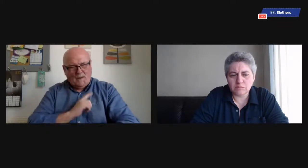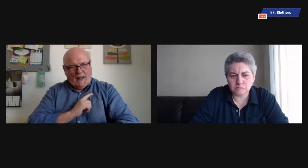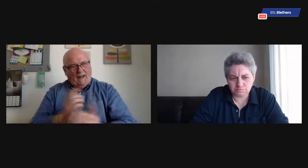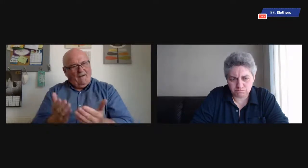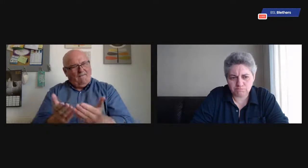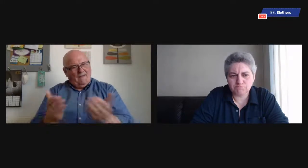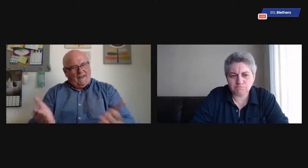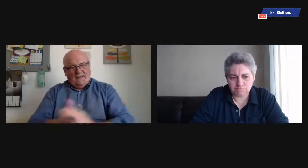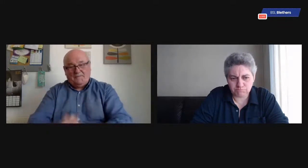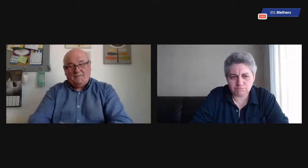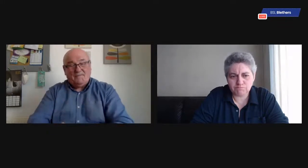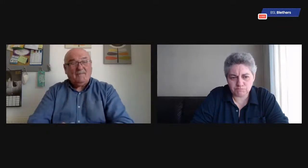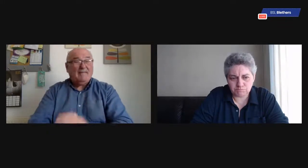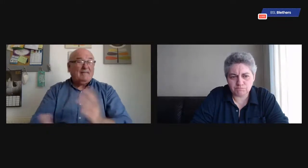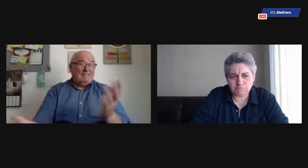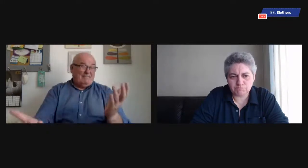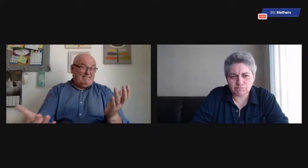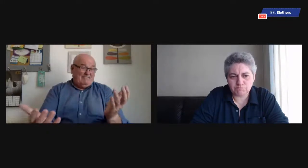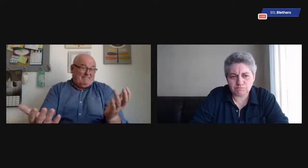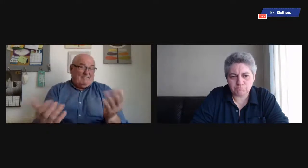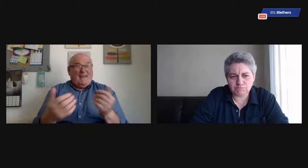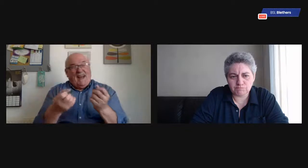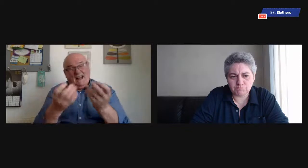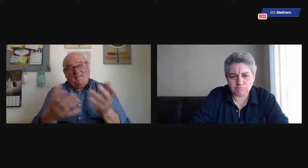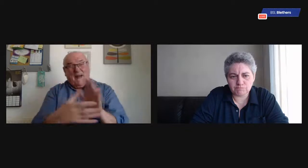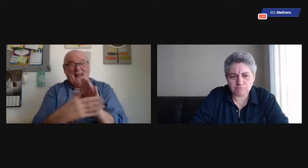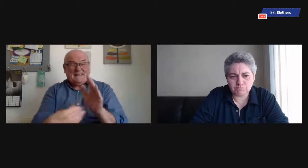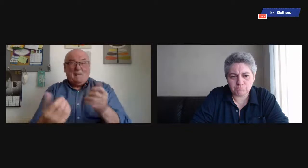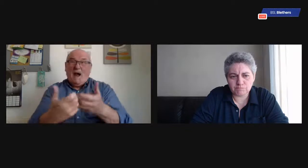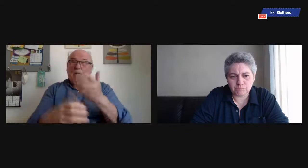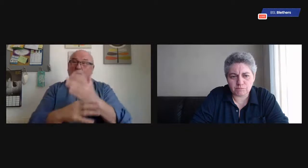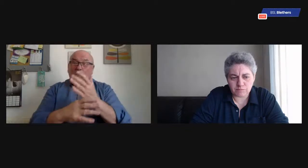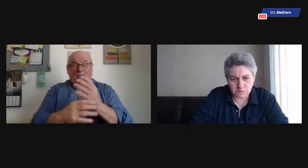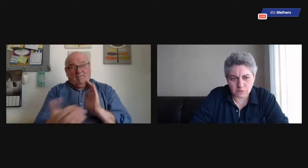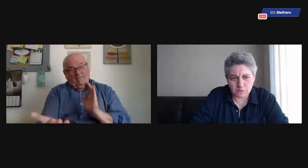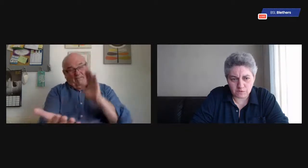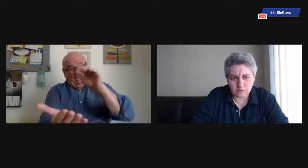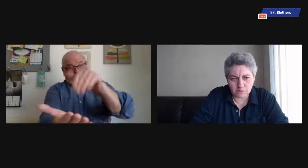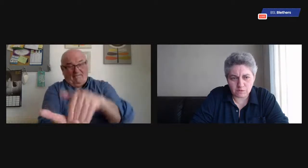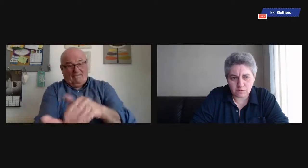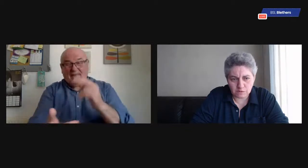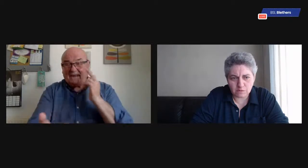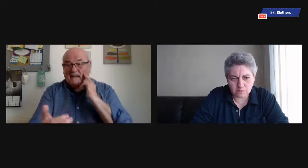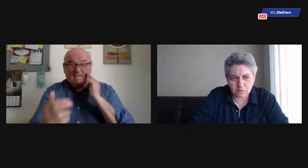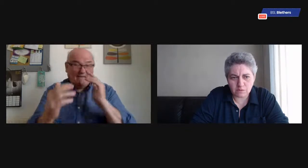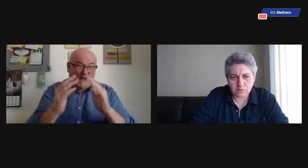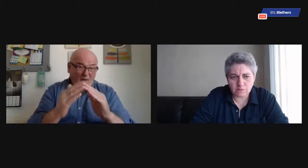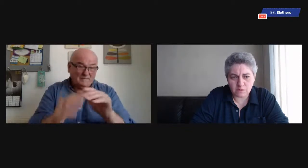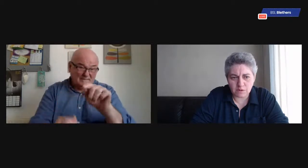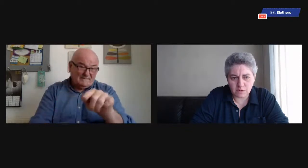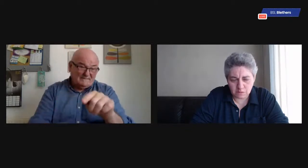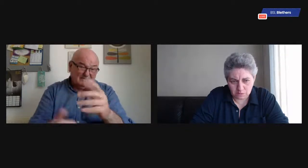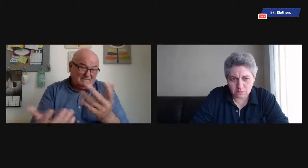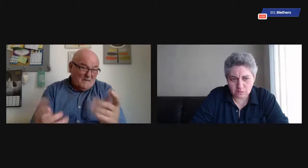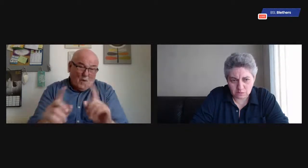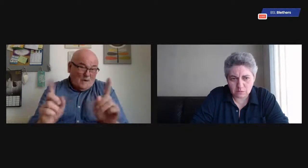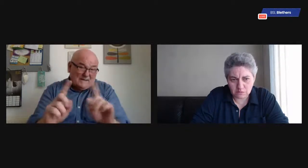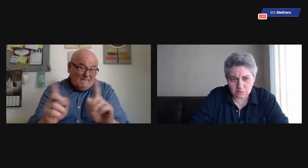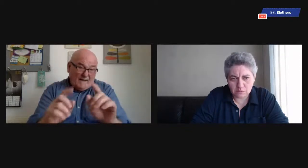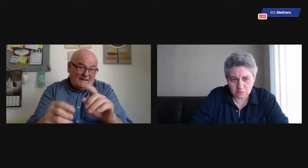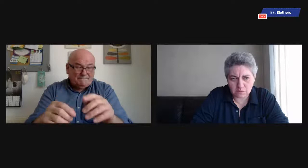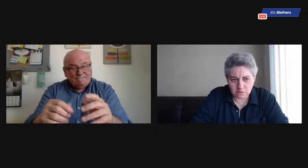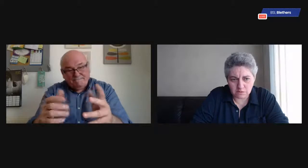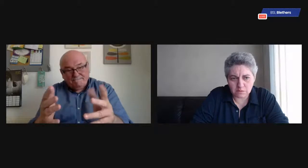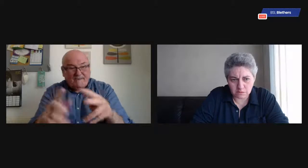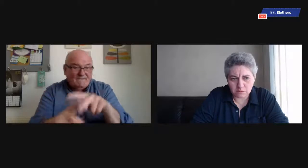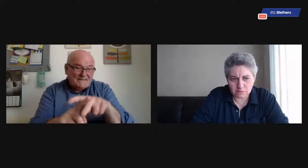the information in, not 95, not 93, 100%. So in practicality, how